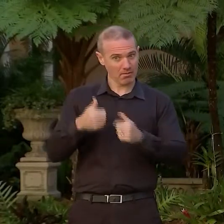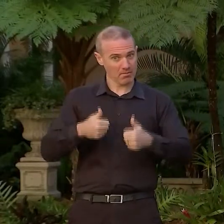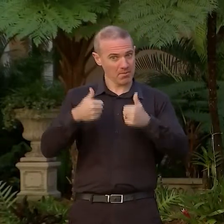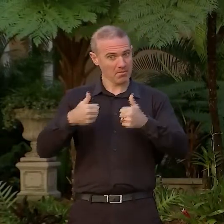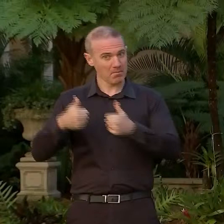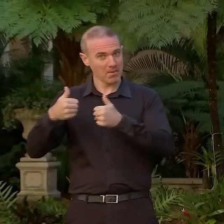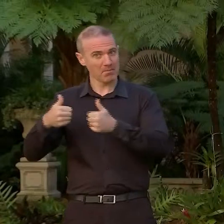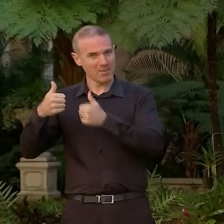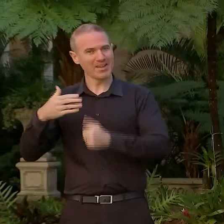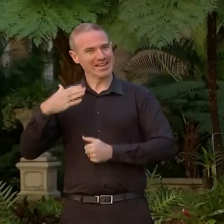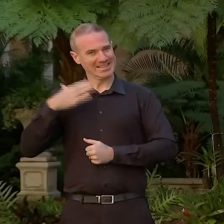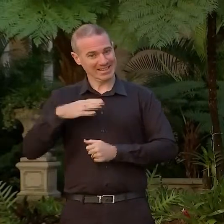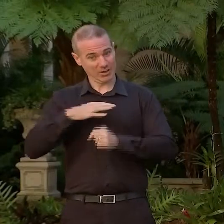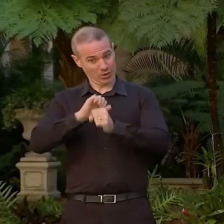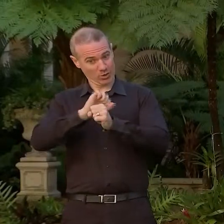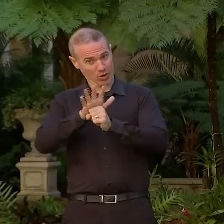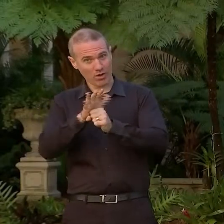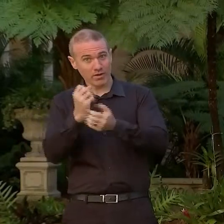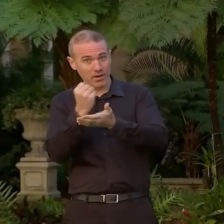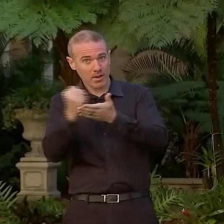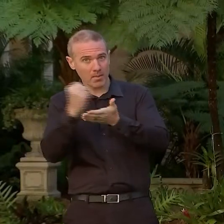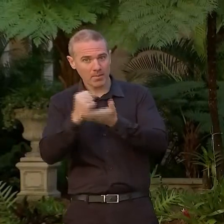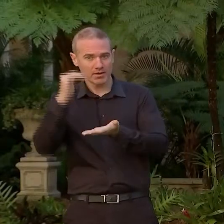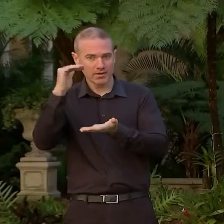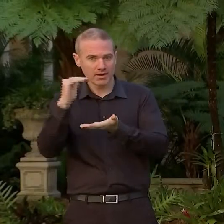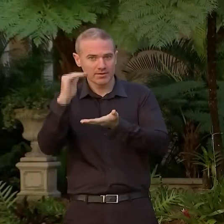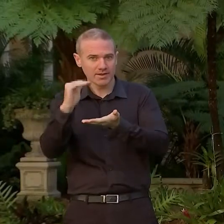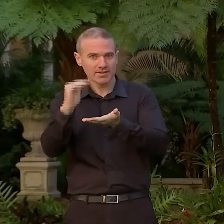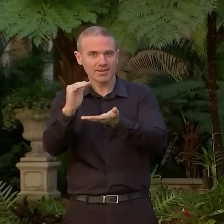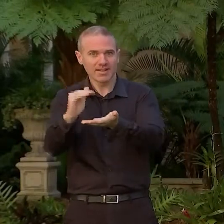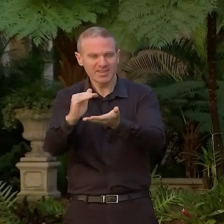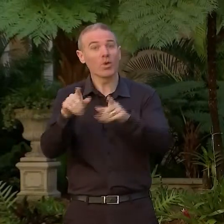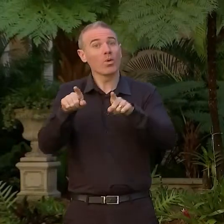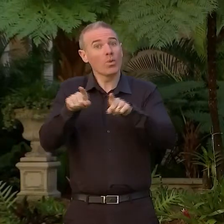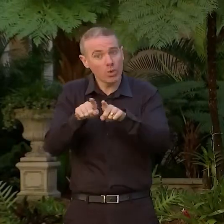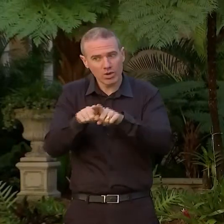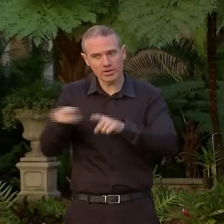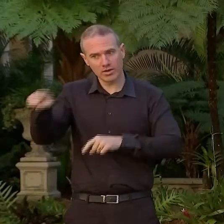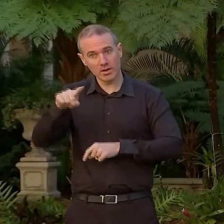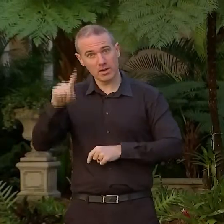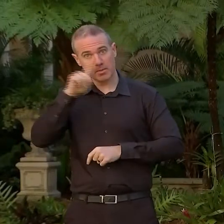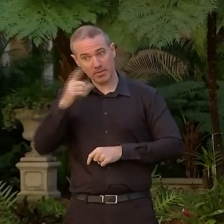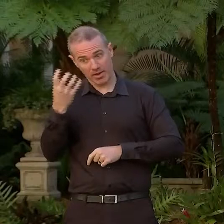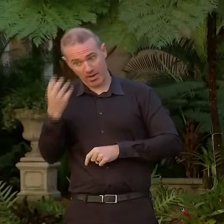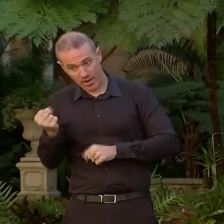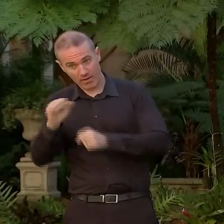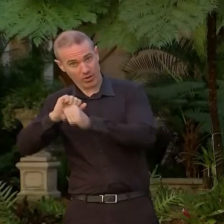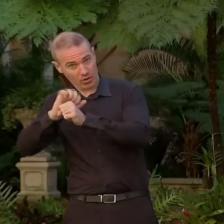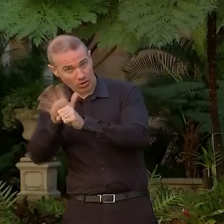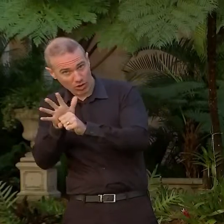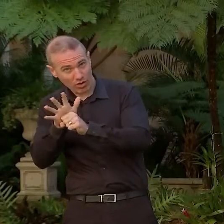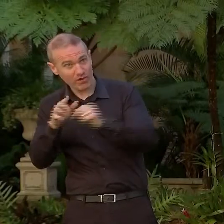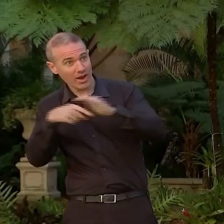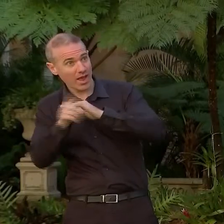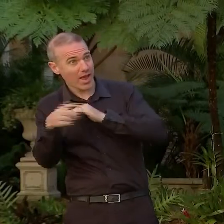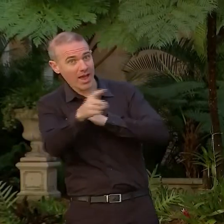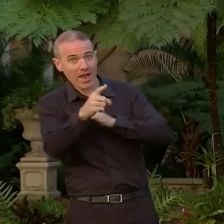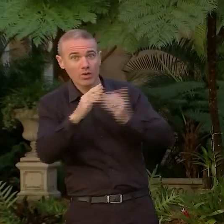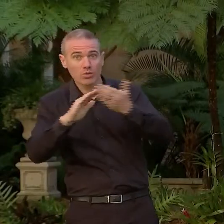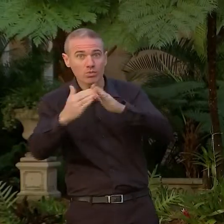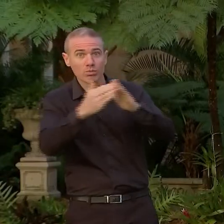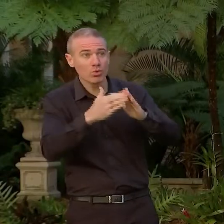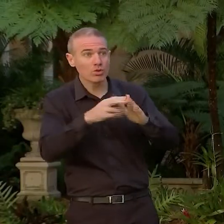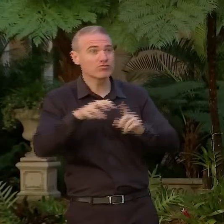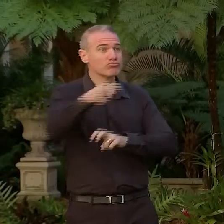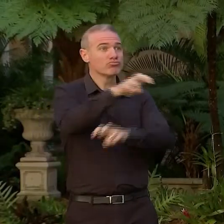case numbers, all linked, declining infectious days in the community and a high rate of testing. And if we can keep that up, then